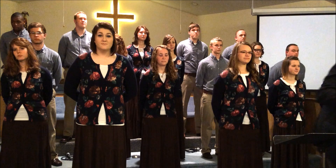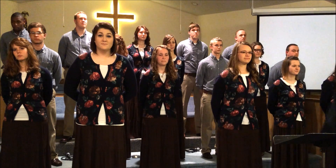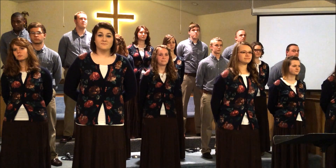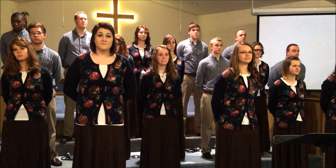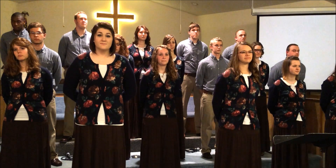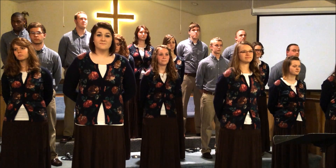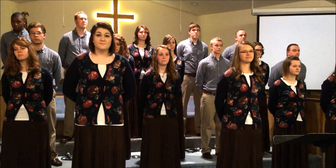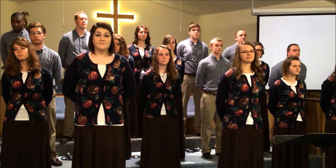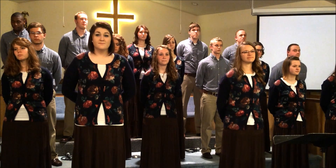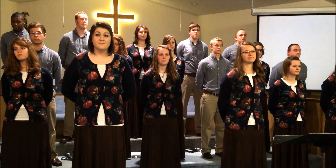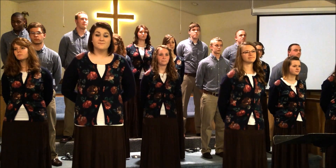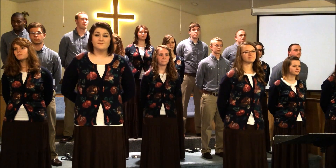Amen.